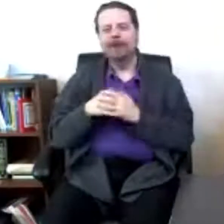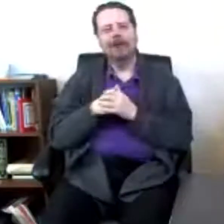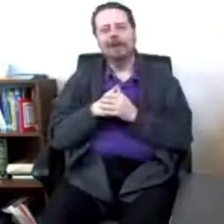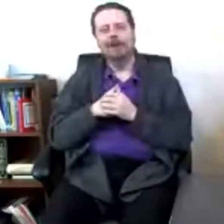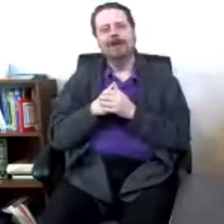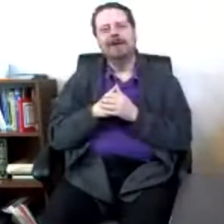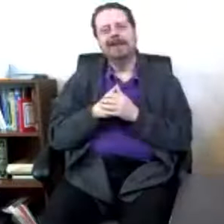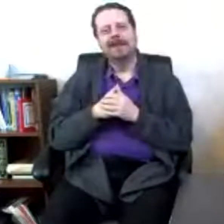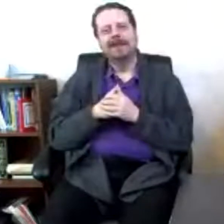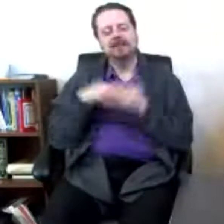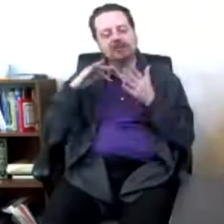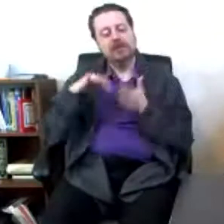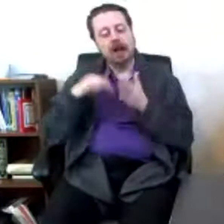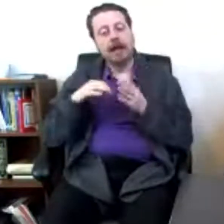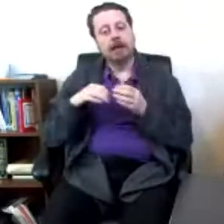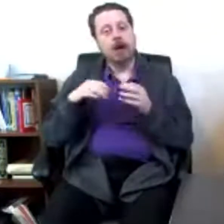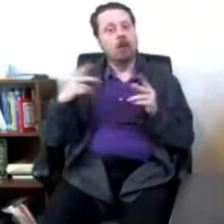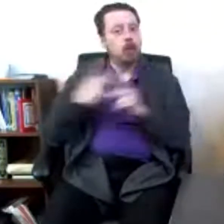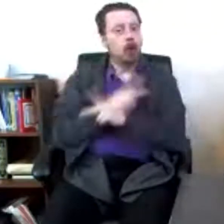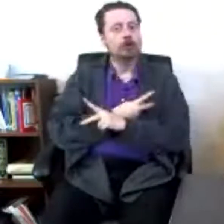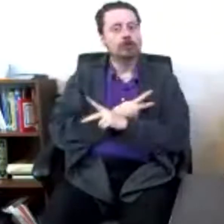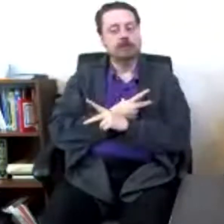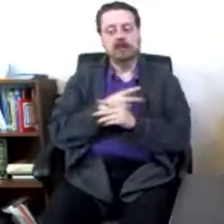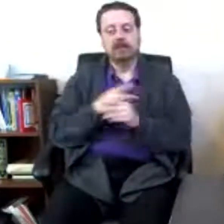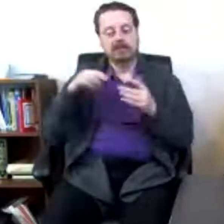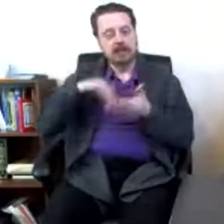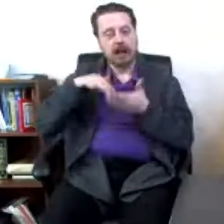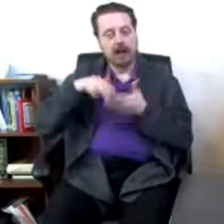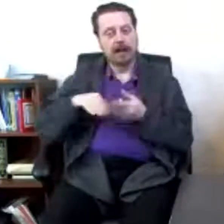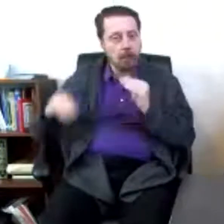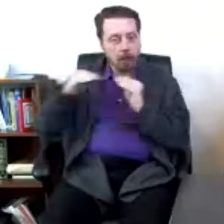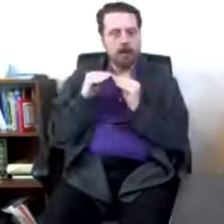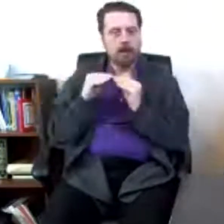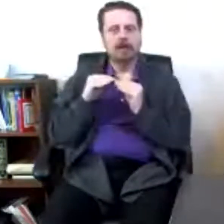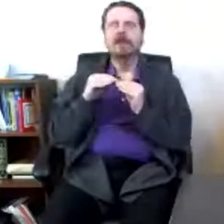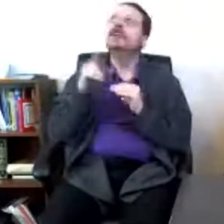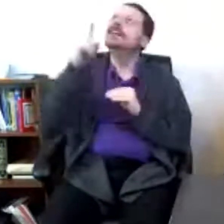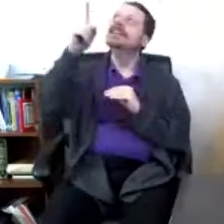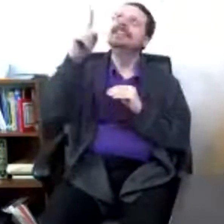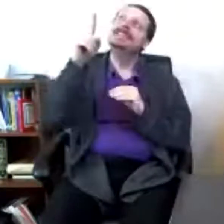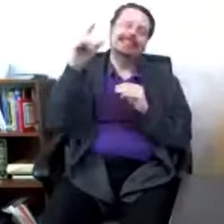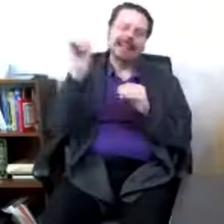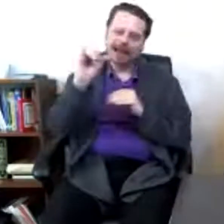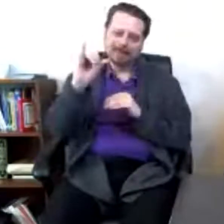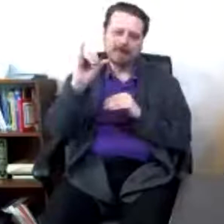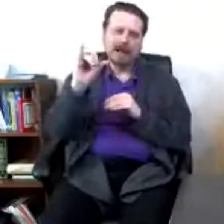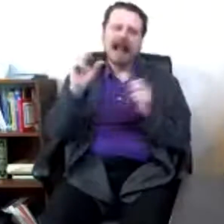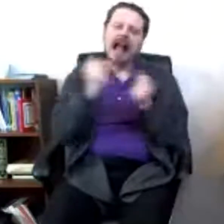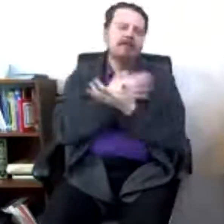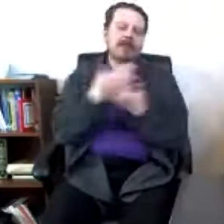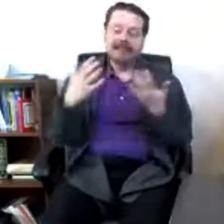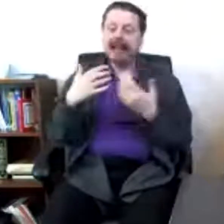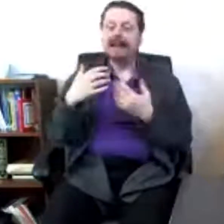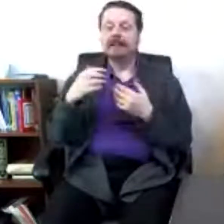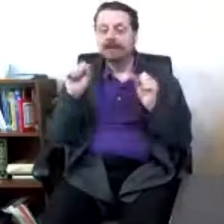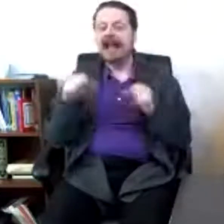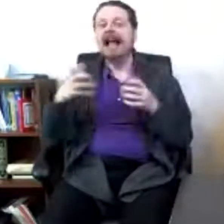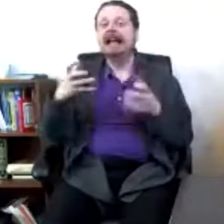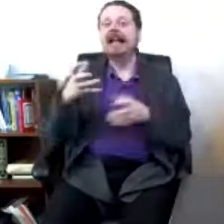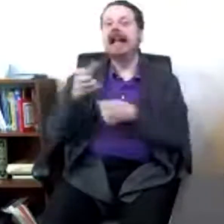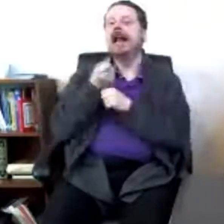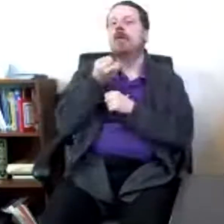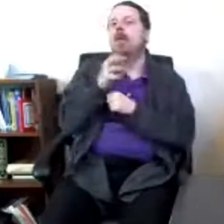So Allah wants us to know that we have everything to risk or else everything to